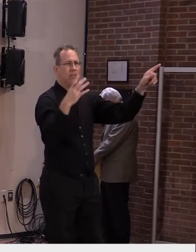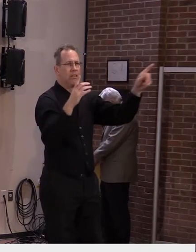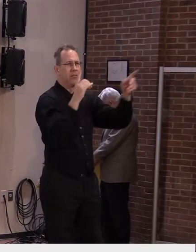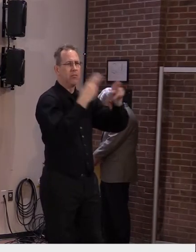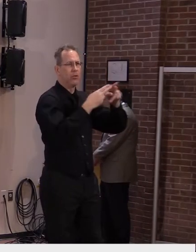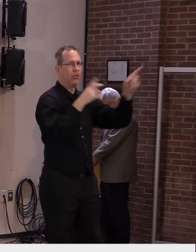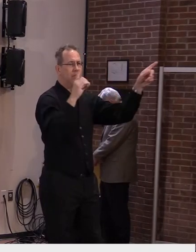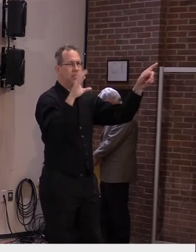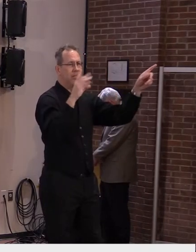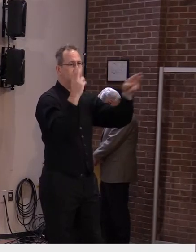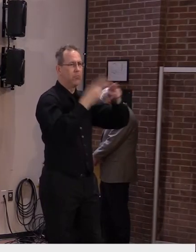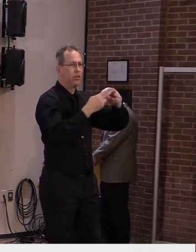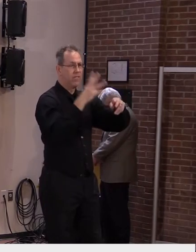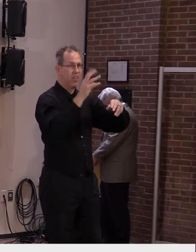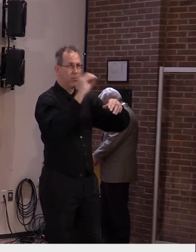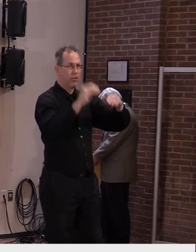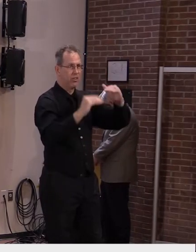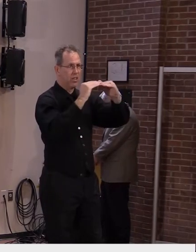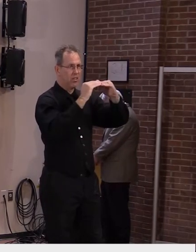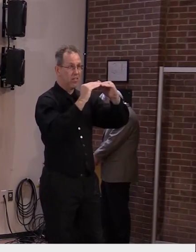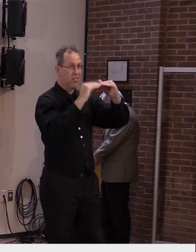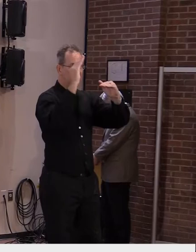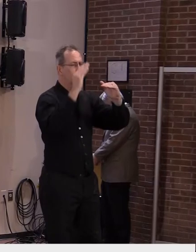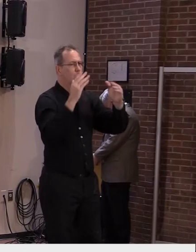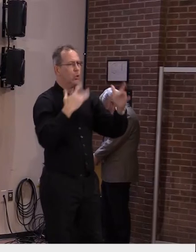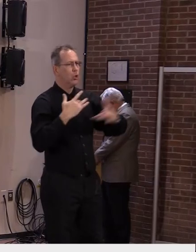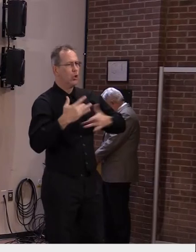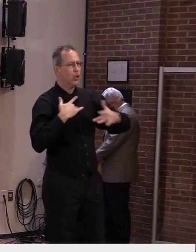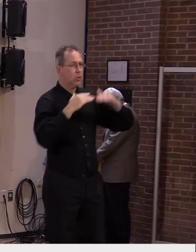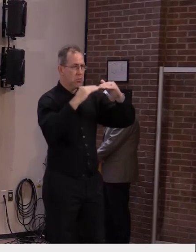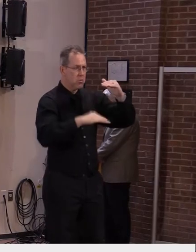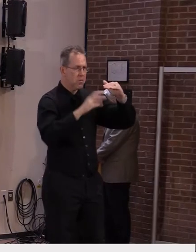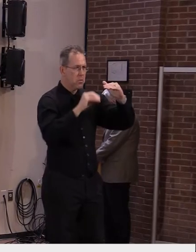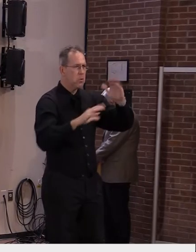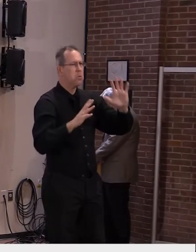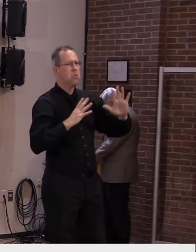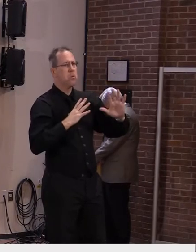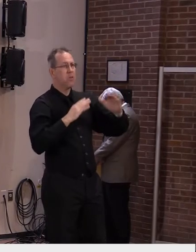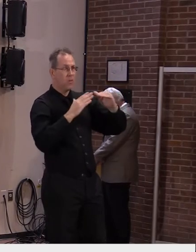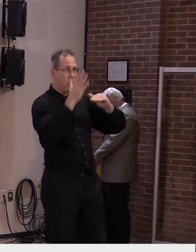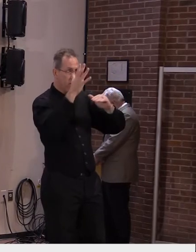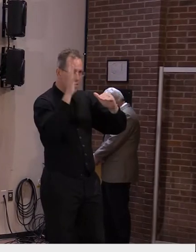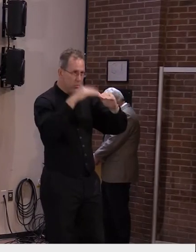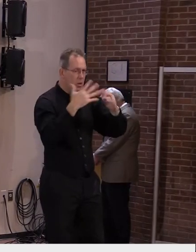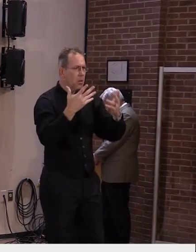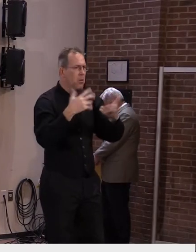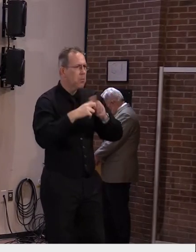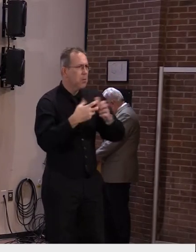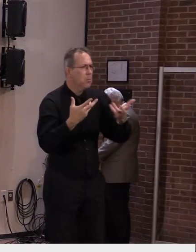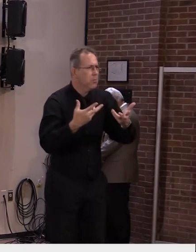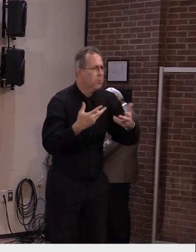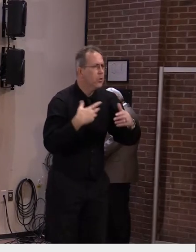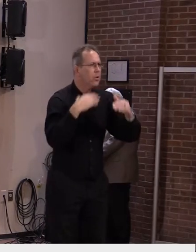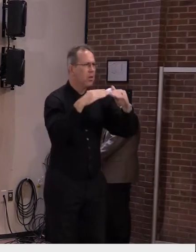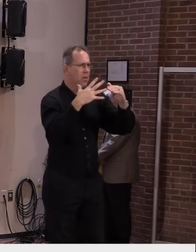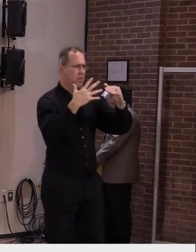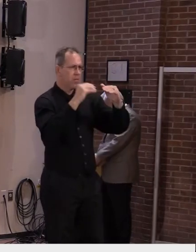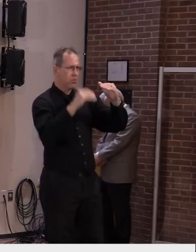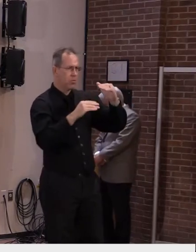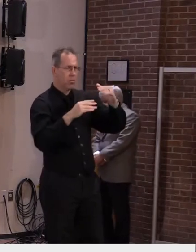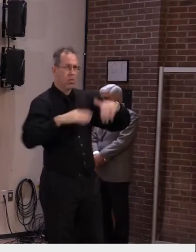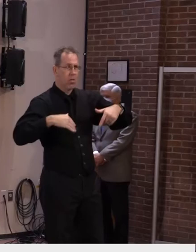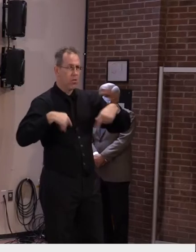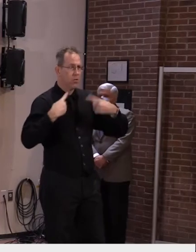and implications of that. You know, Vermont has never been to that level except one very brief instant in the